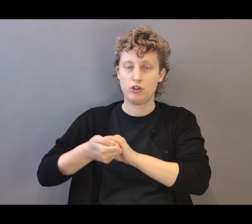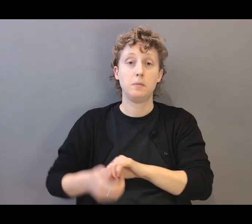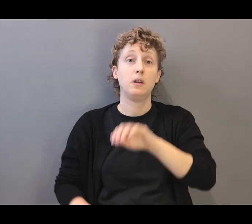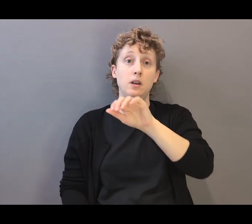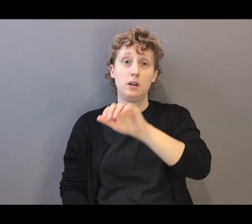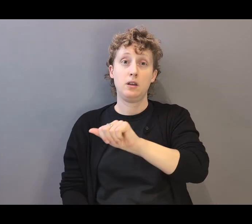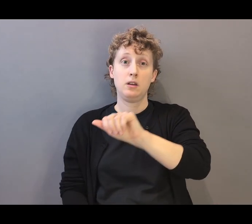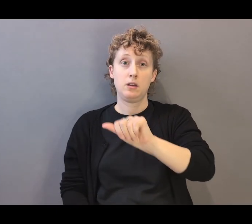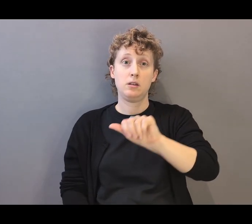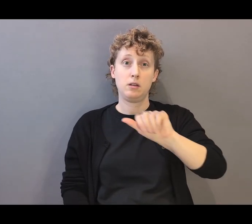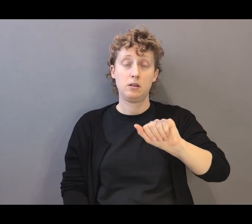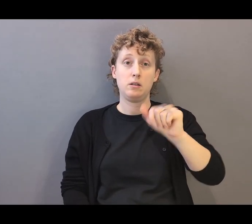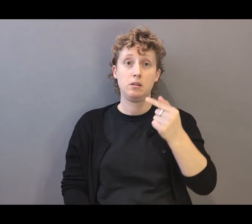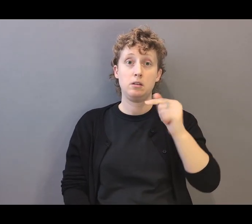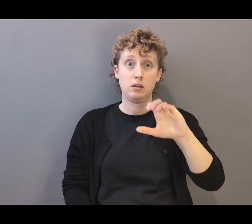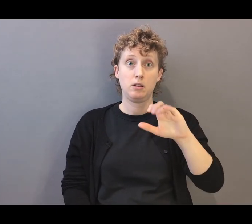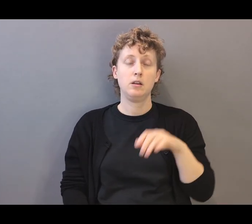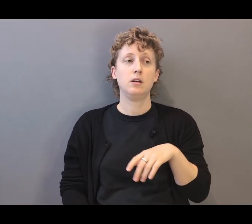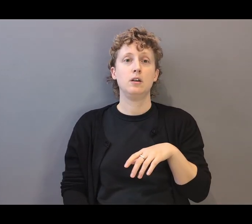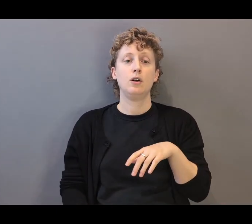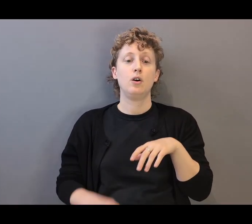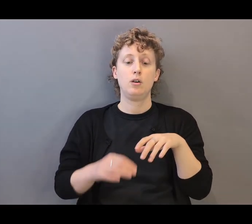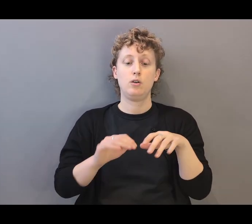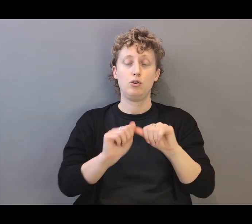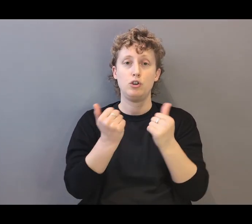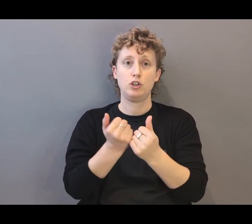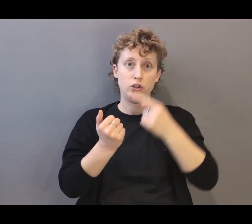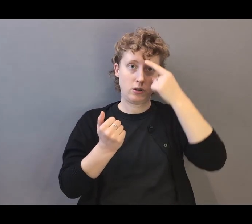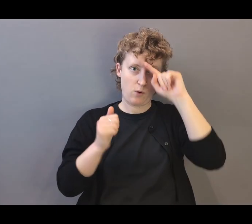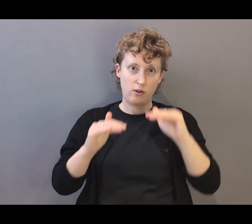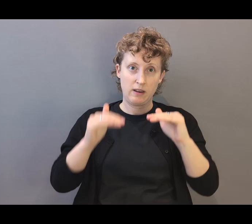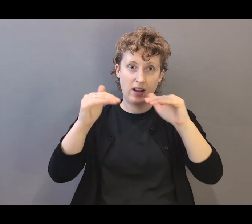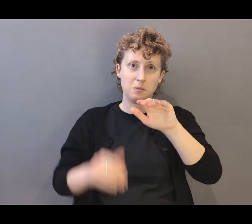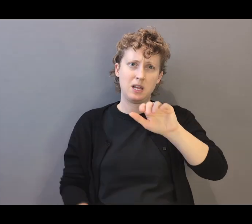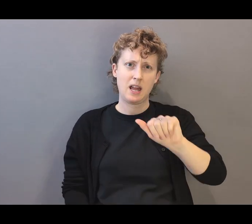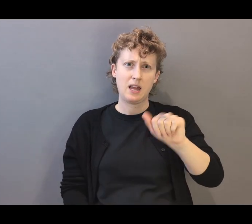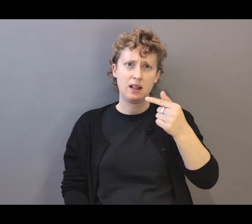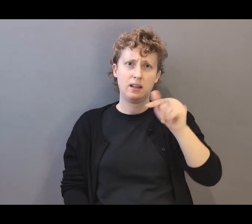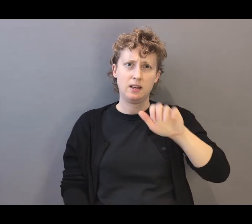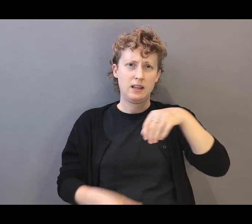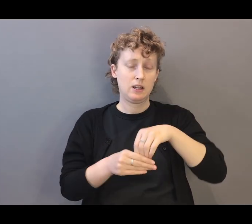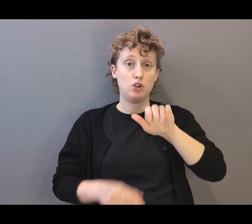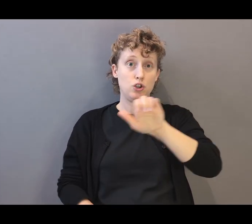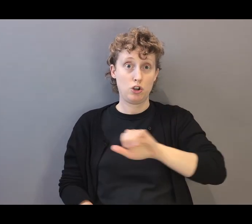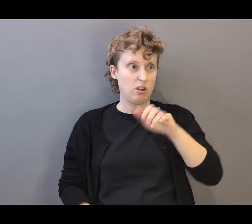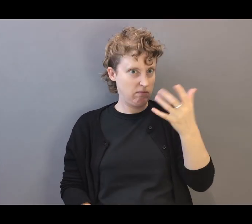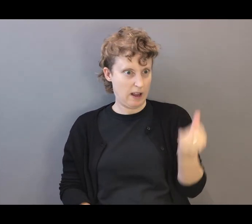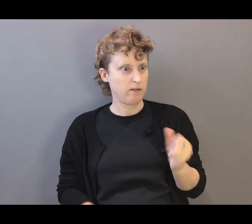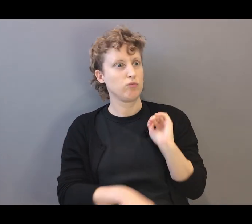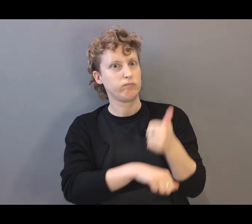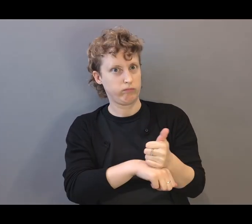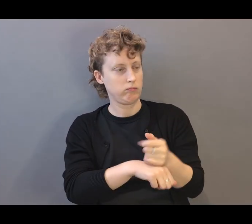the Association of the Advancement of AT in Europe, which is an important step forward towards even more of